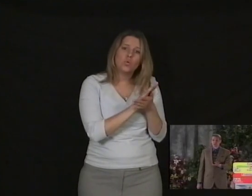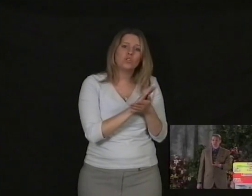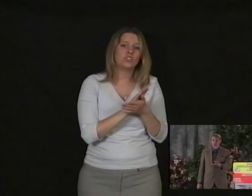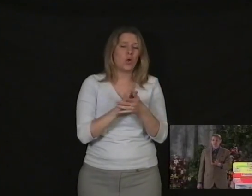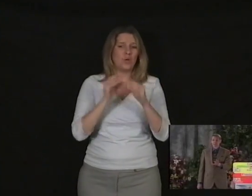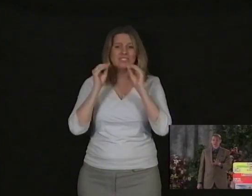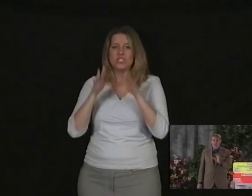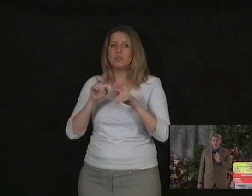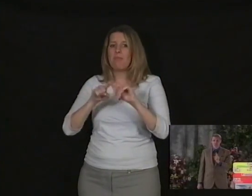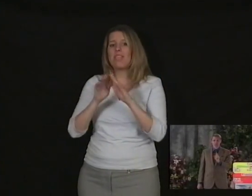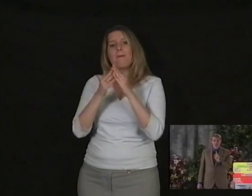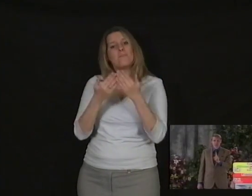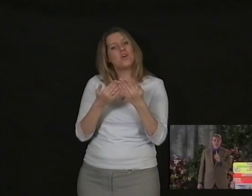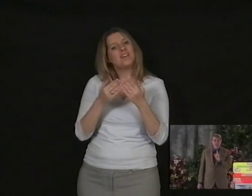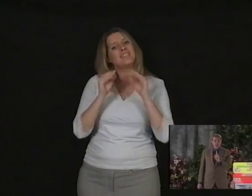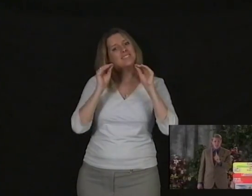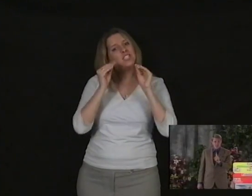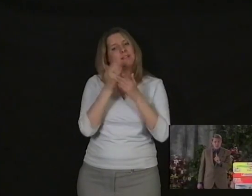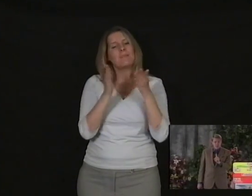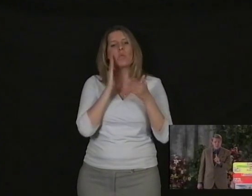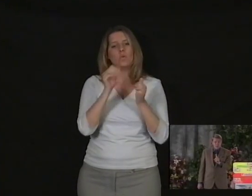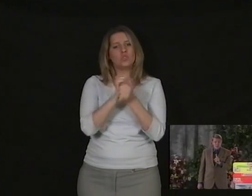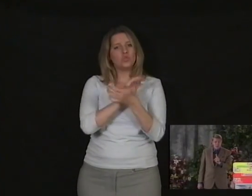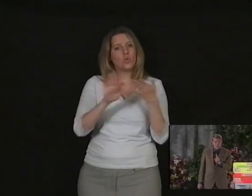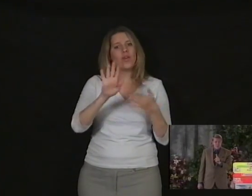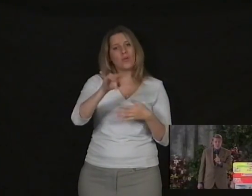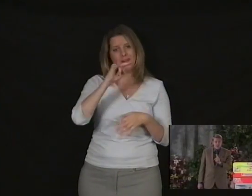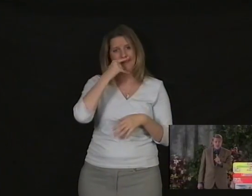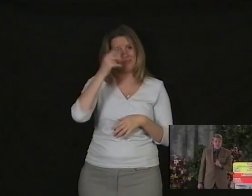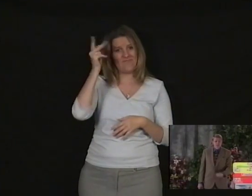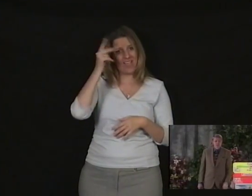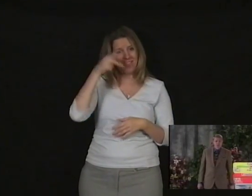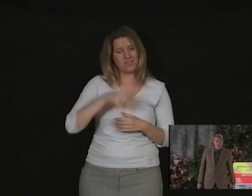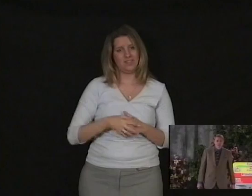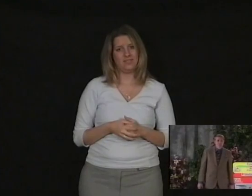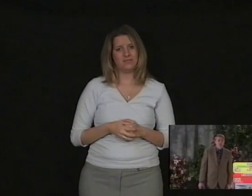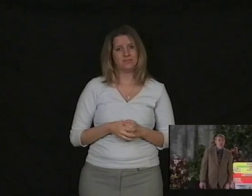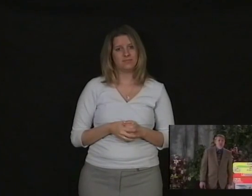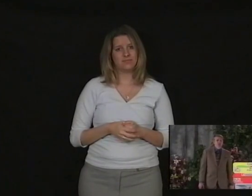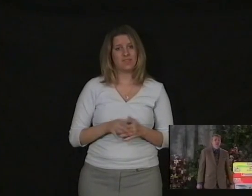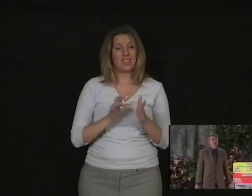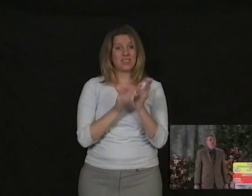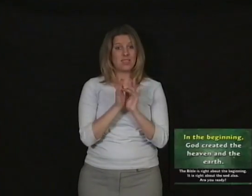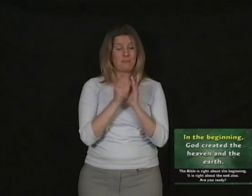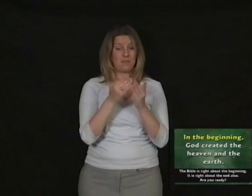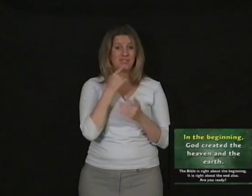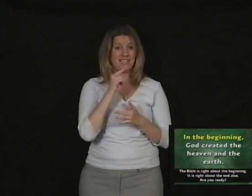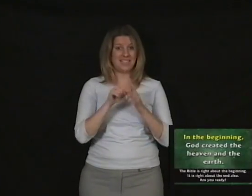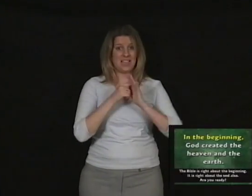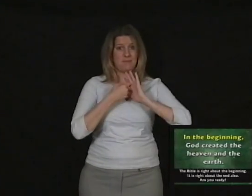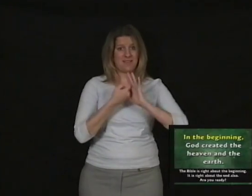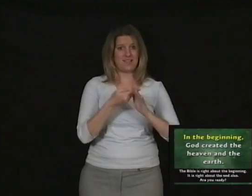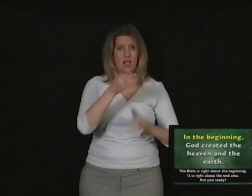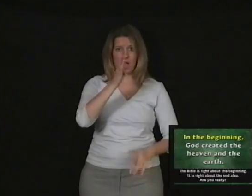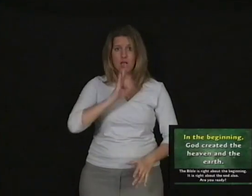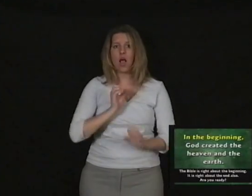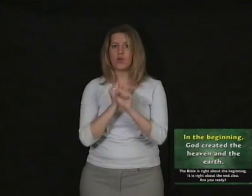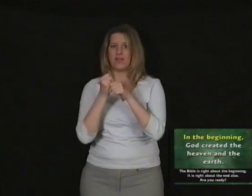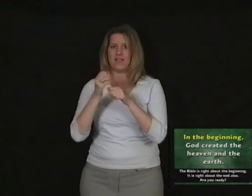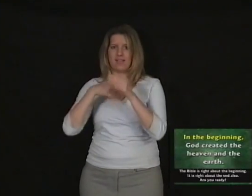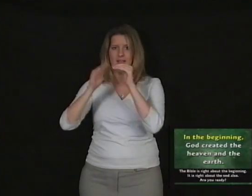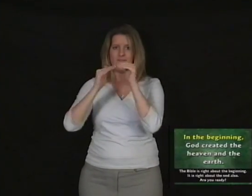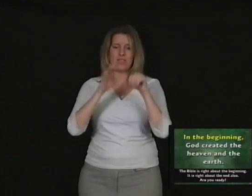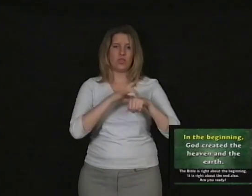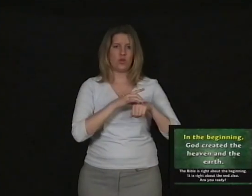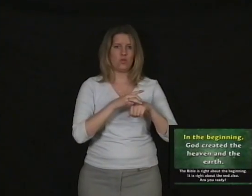books teach something that's going to destroy your kids' philosophy. The Bible says, in the beginning, God created the heaven and the